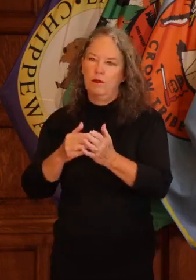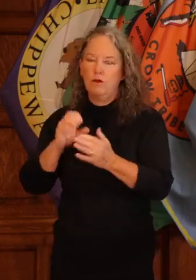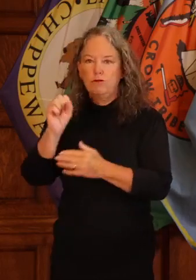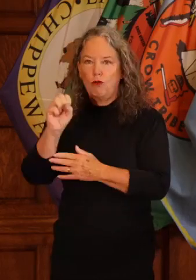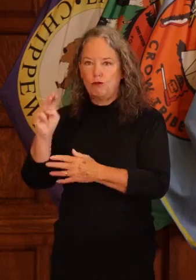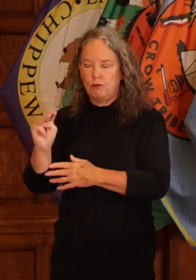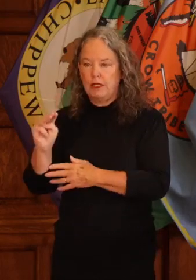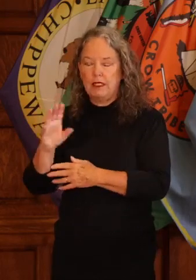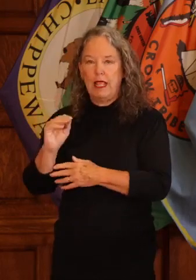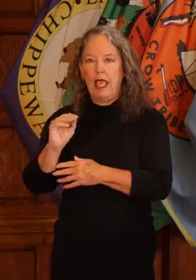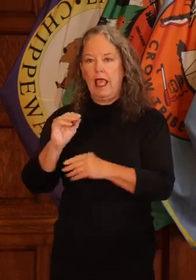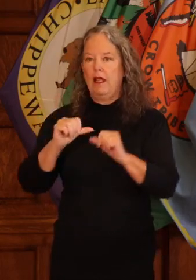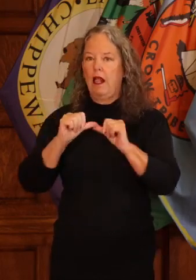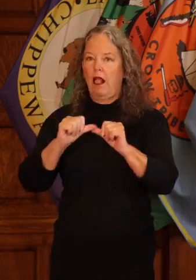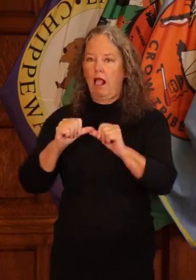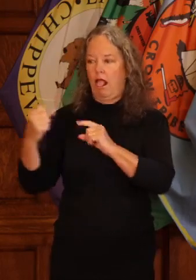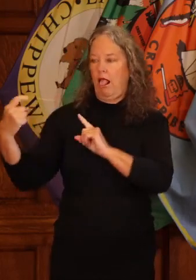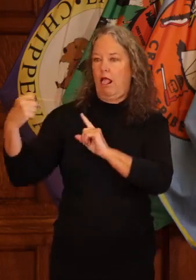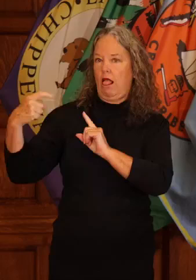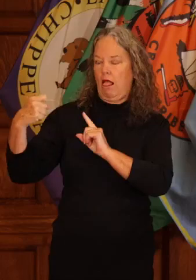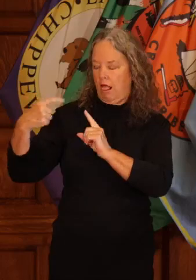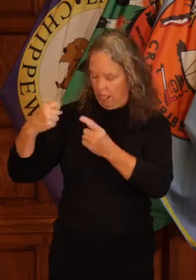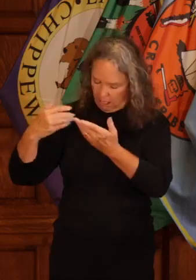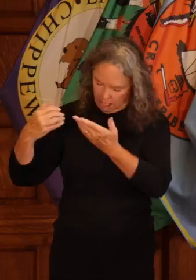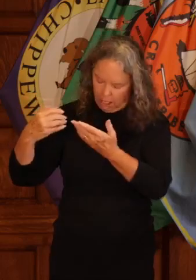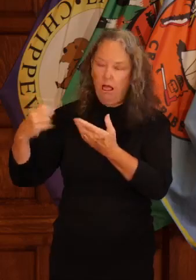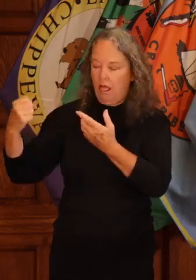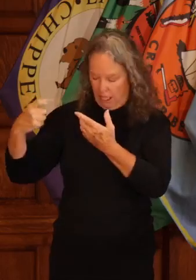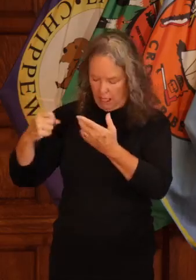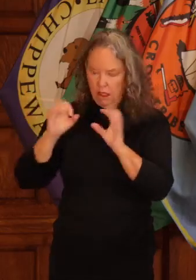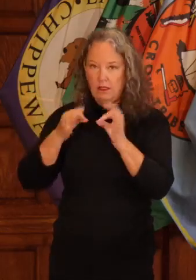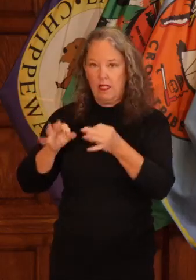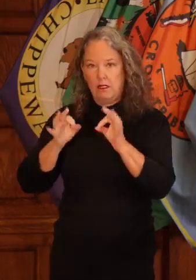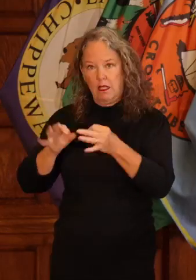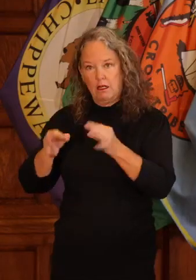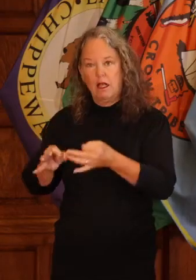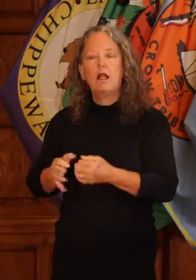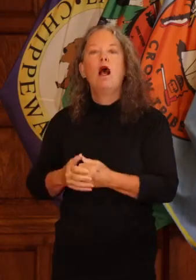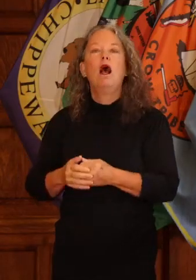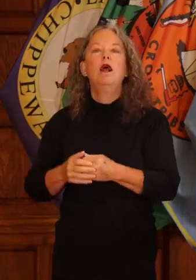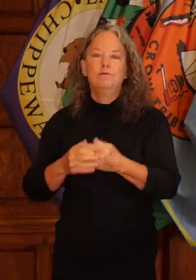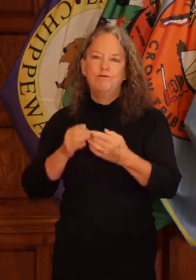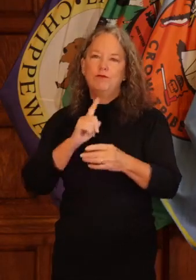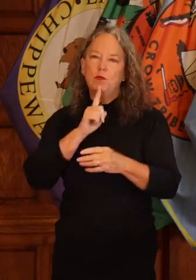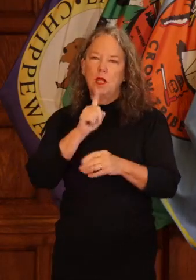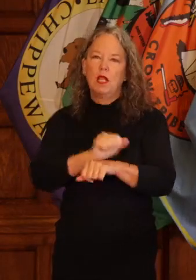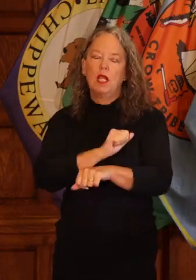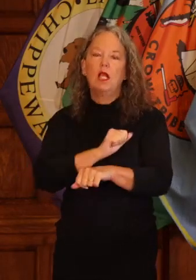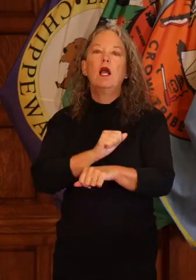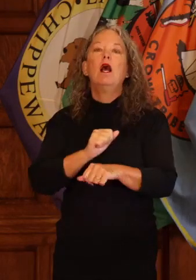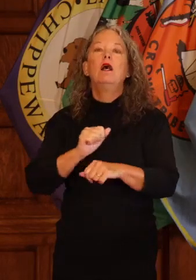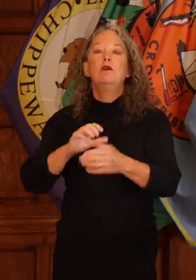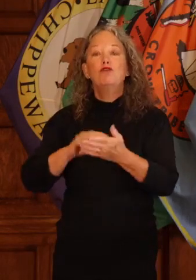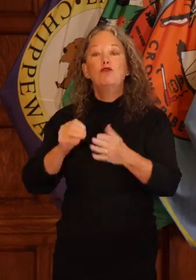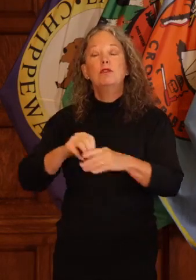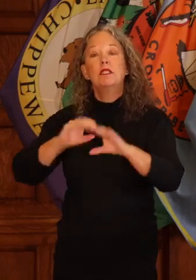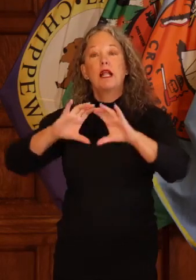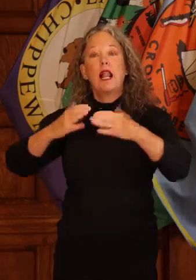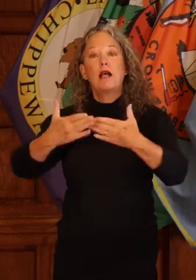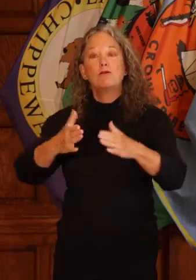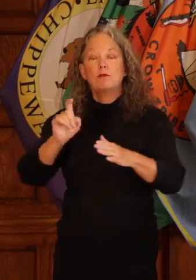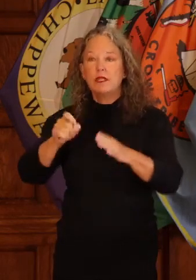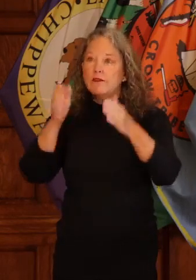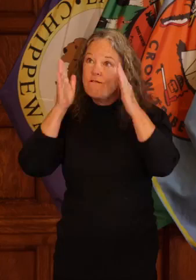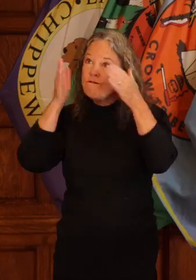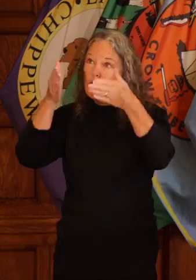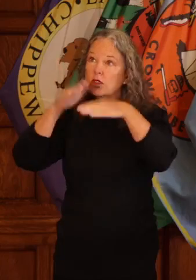media and constant notifications tear at their attention. Ultimately, students in our classrooms should be focused on their